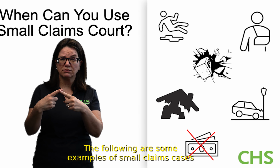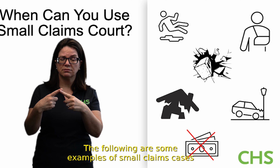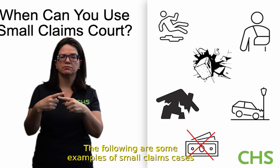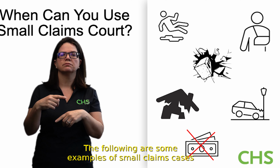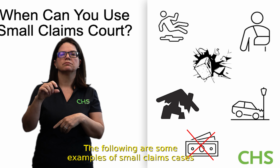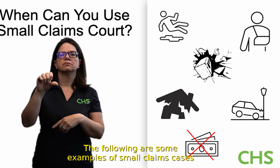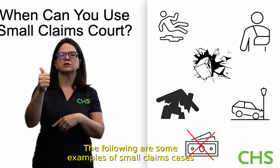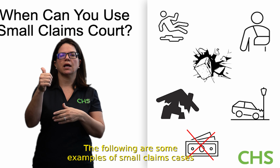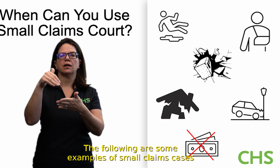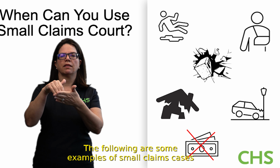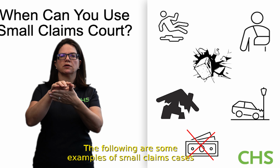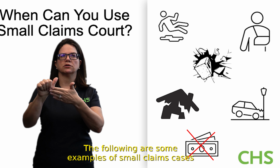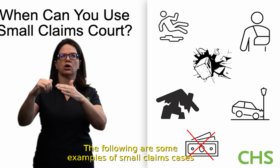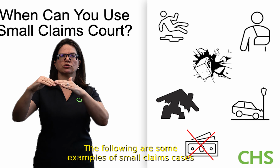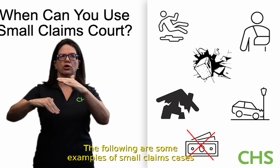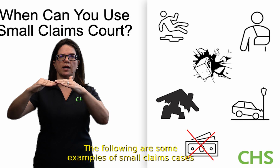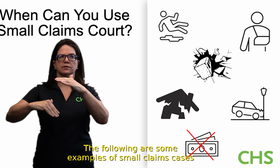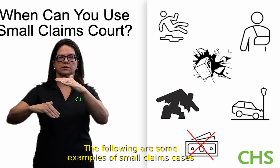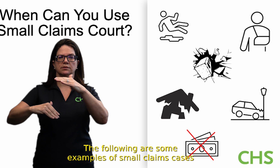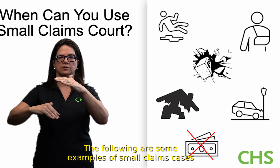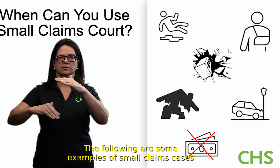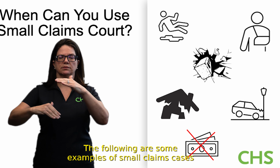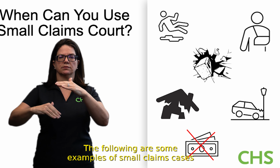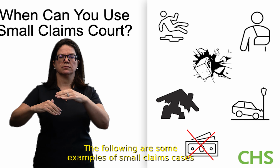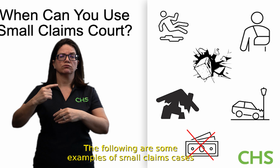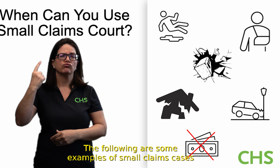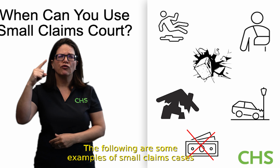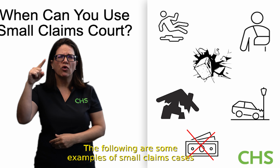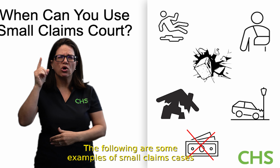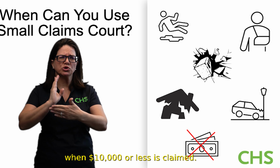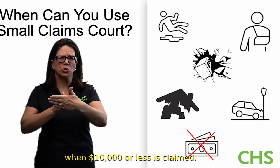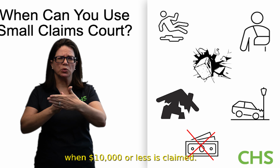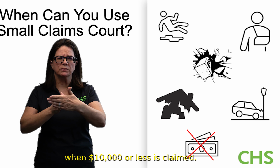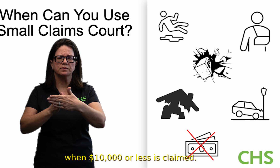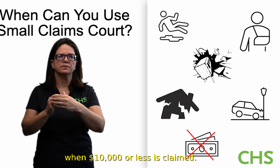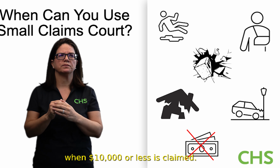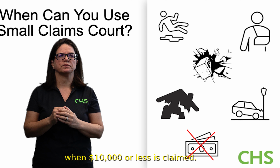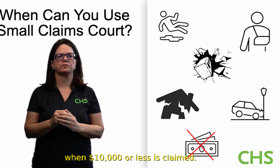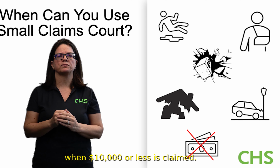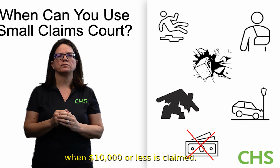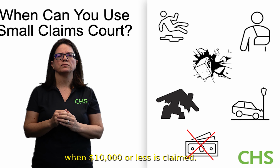The following are some examples of small claims cases when $10,000 or less is claimed.